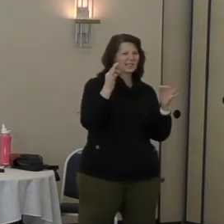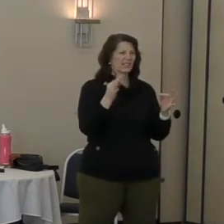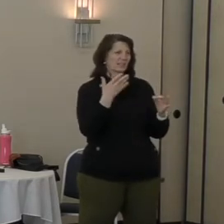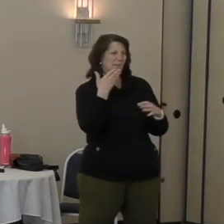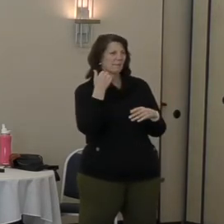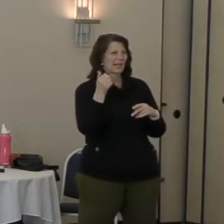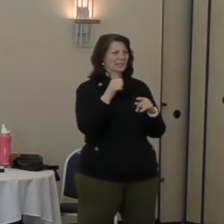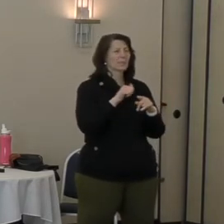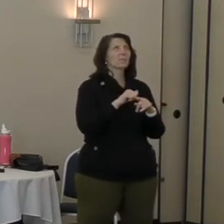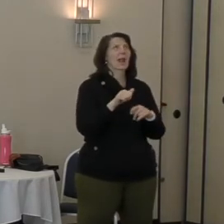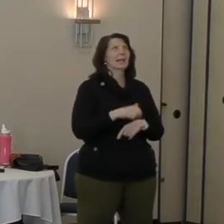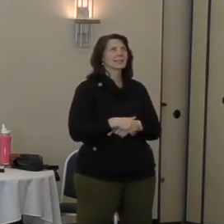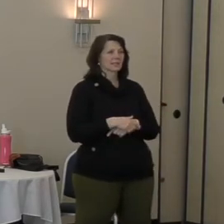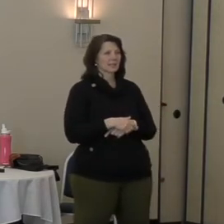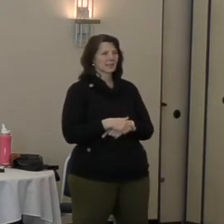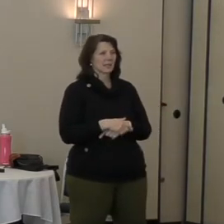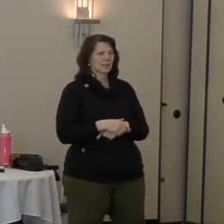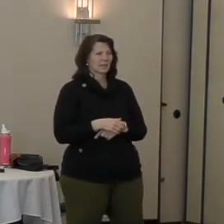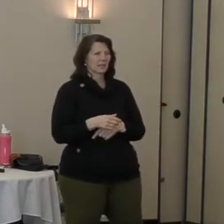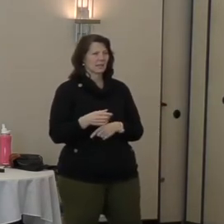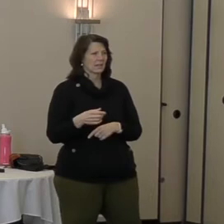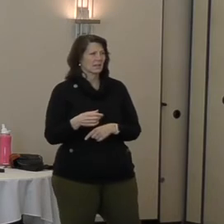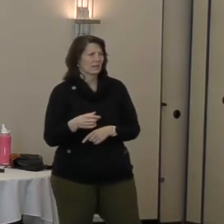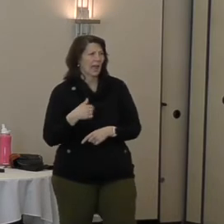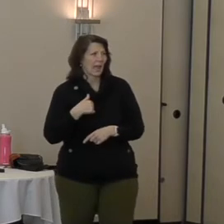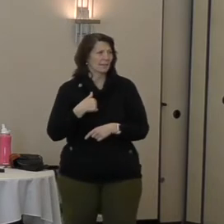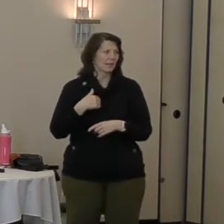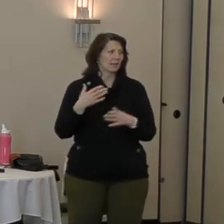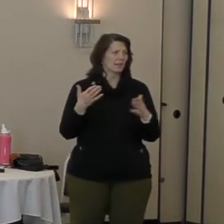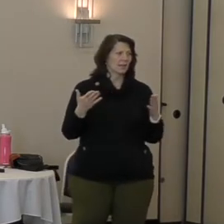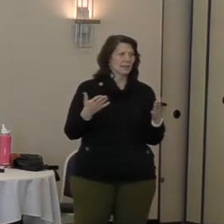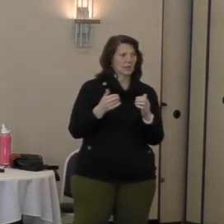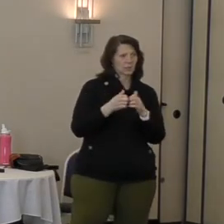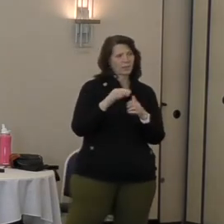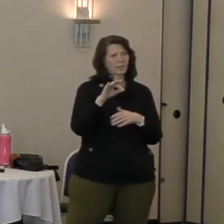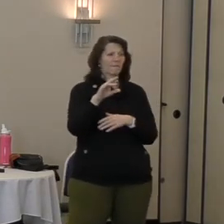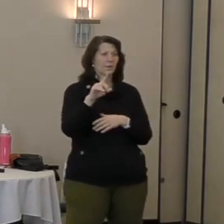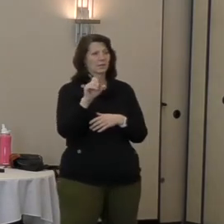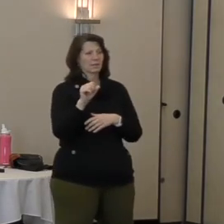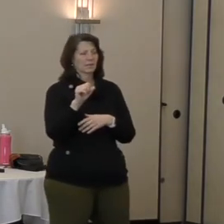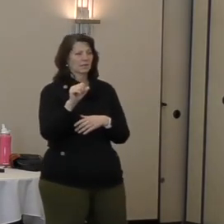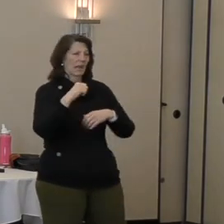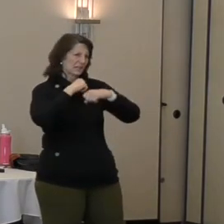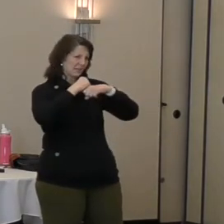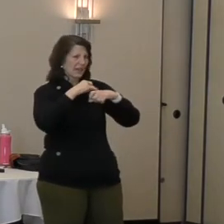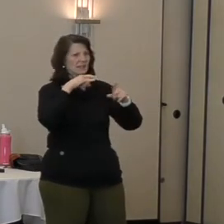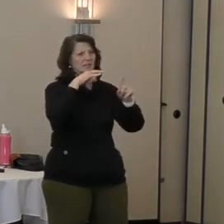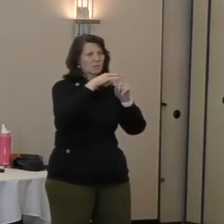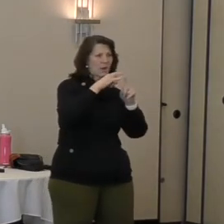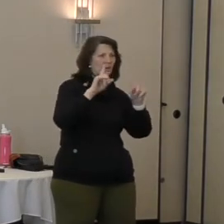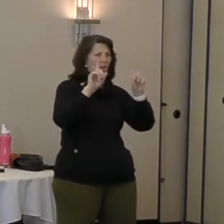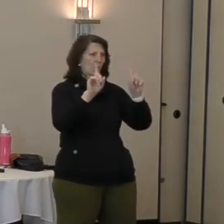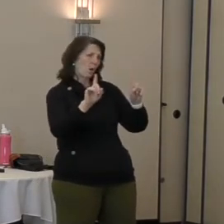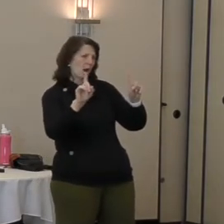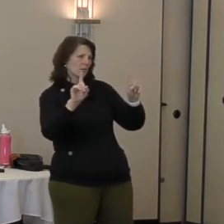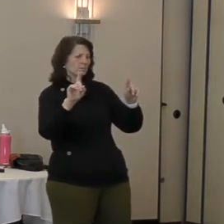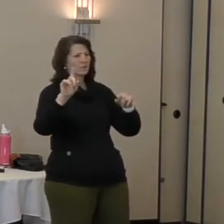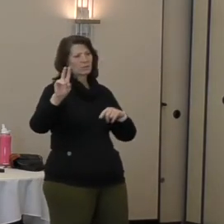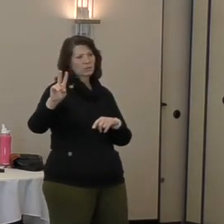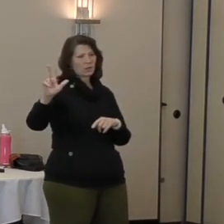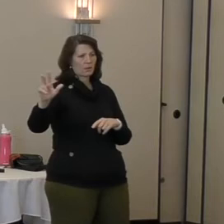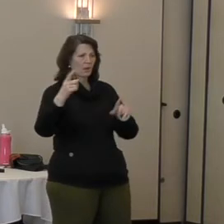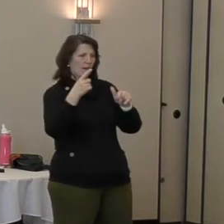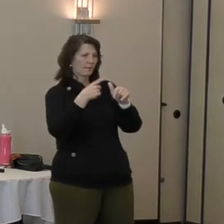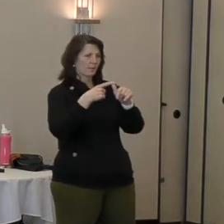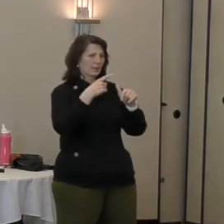best practice. How many of you in here with your forwards on defense? There's a ruck, right? You got the one, the two, the three. First guy's